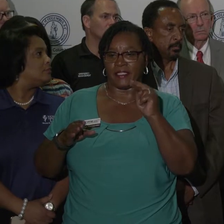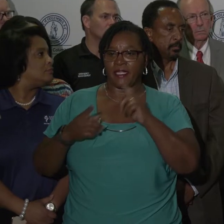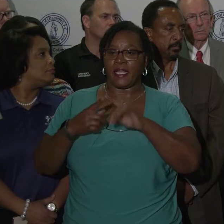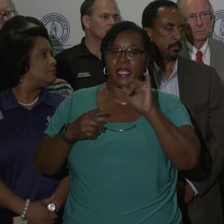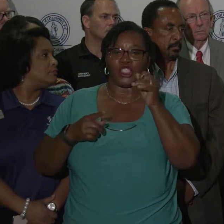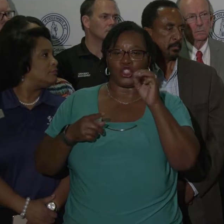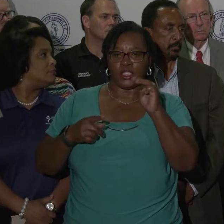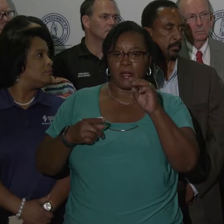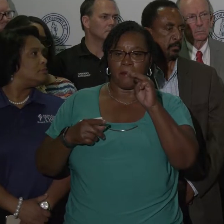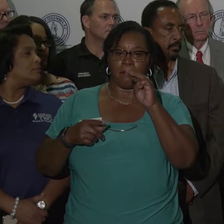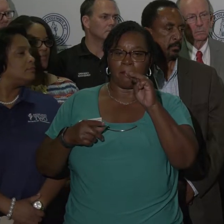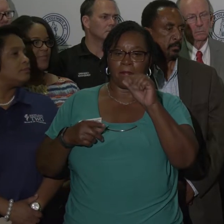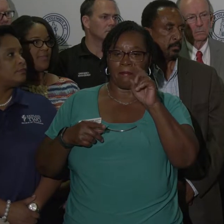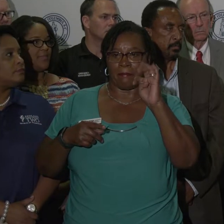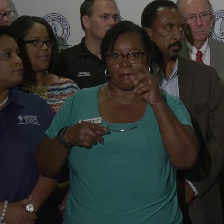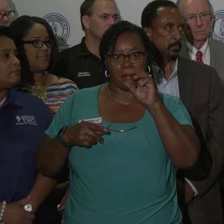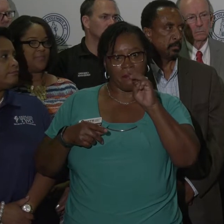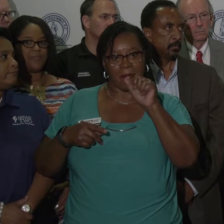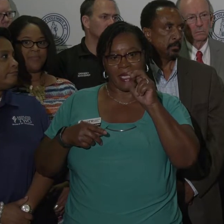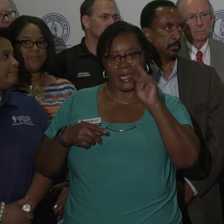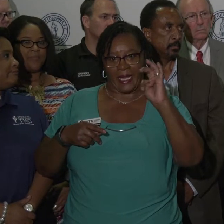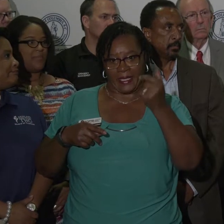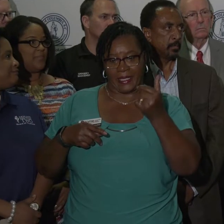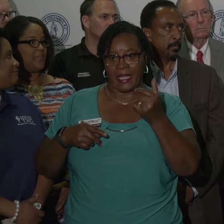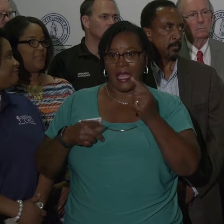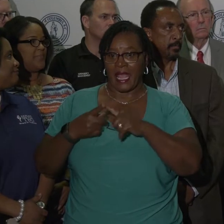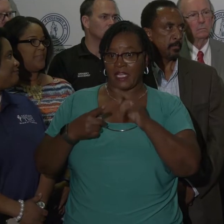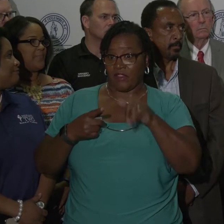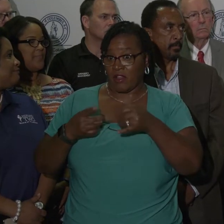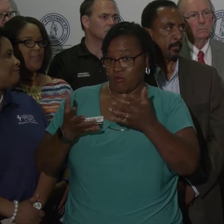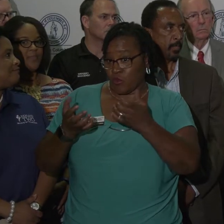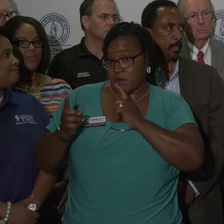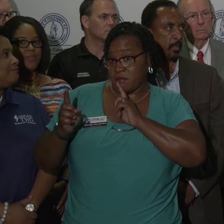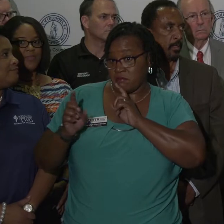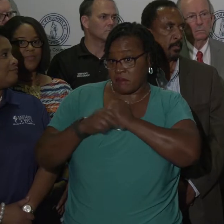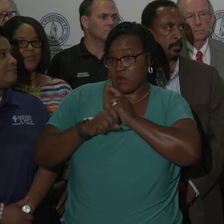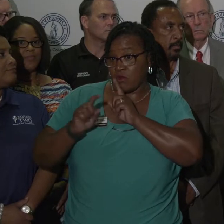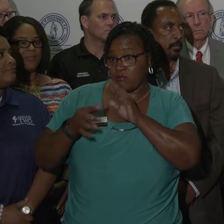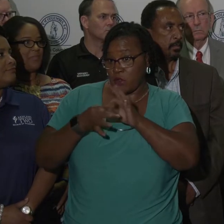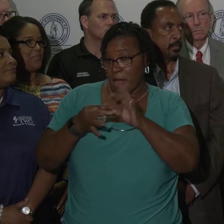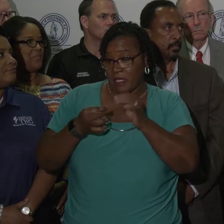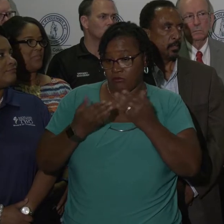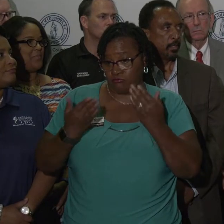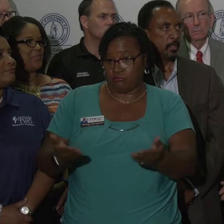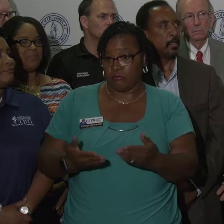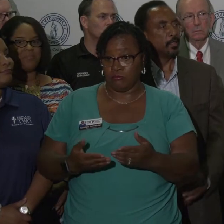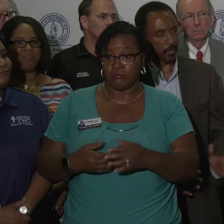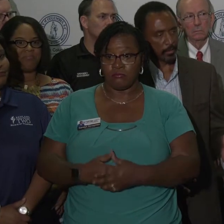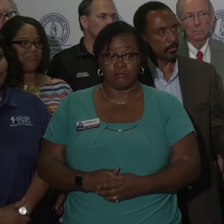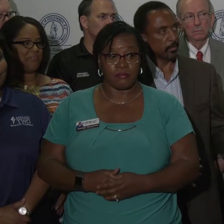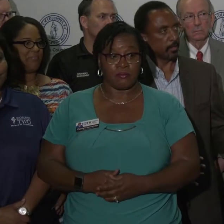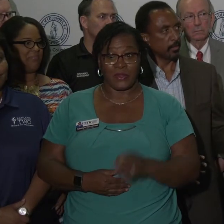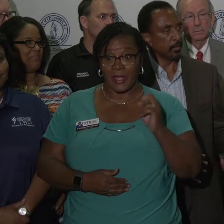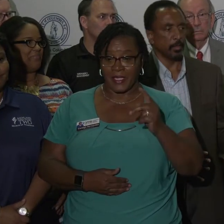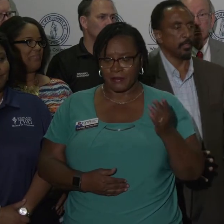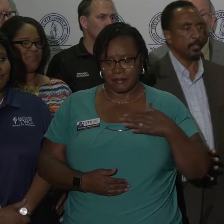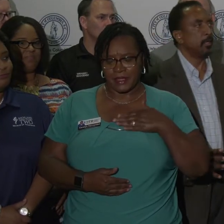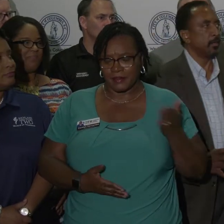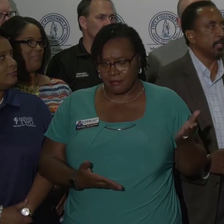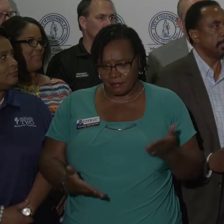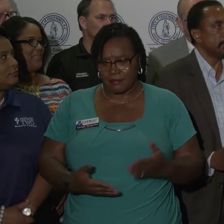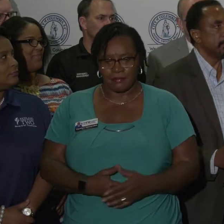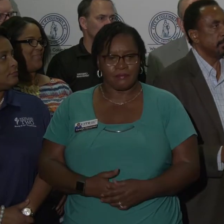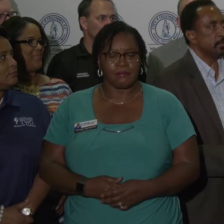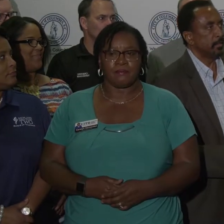Jim Manning, both here with us. And obviously, if there's a report you want to make, this is also your floor. Okay, please.